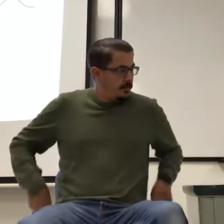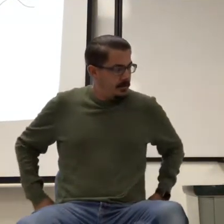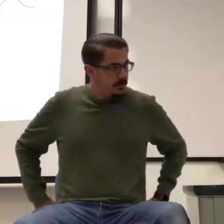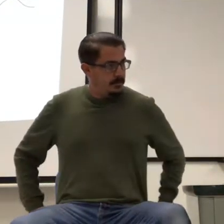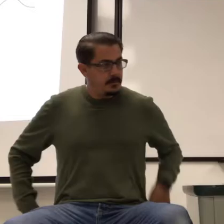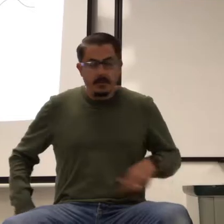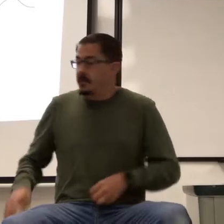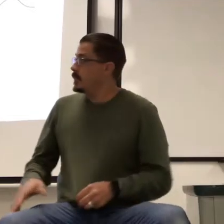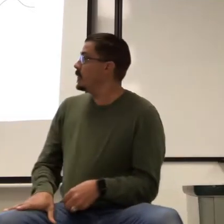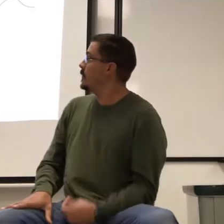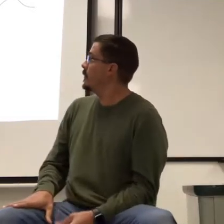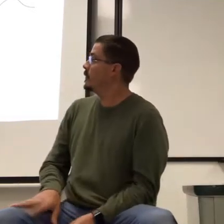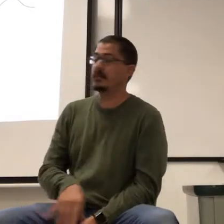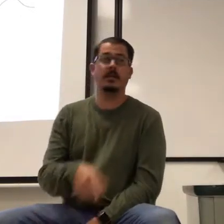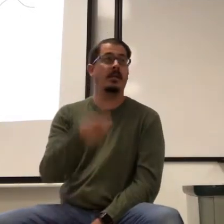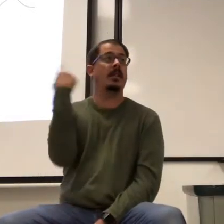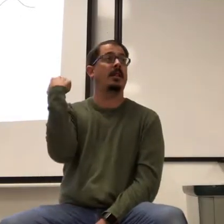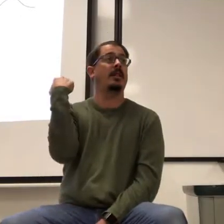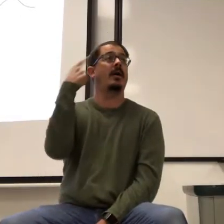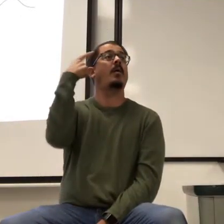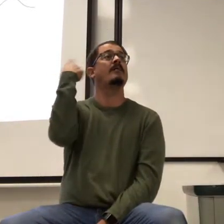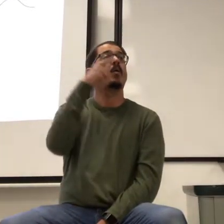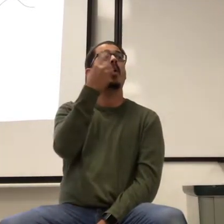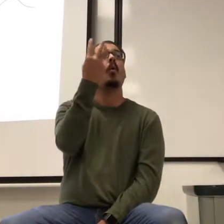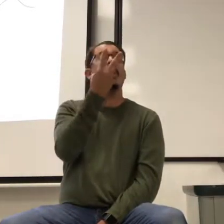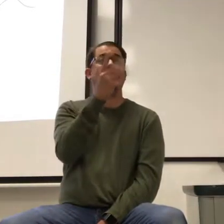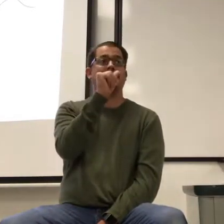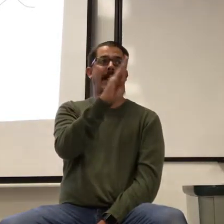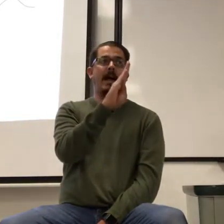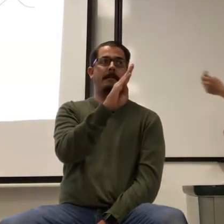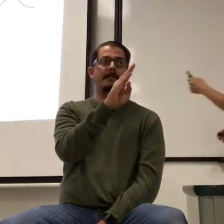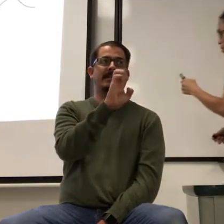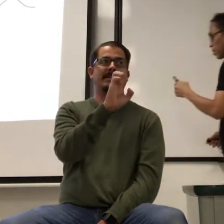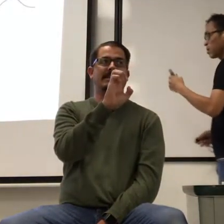This is for Wednesday's lab, so.